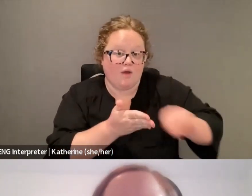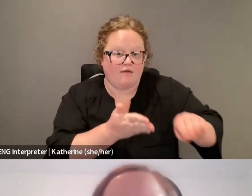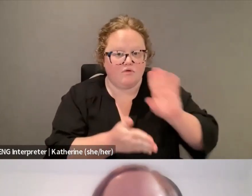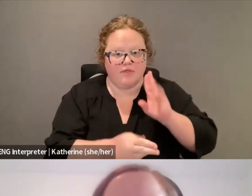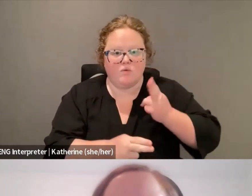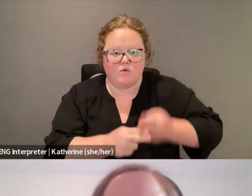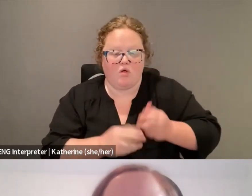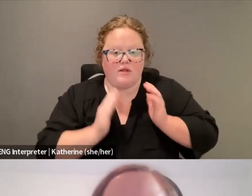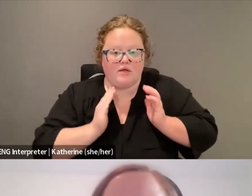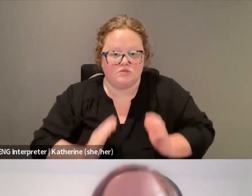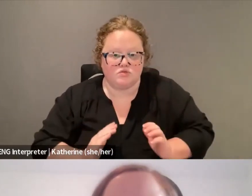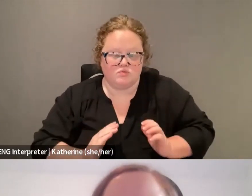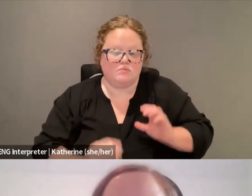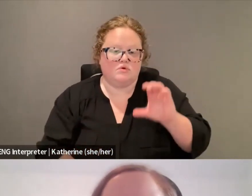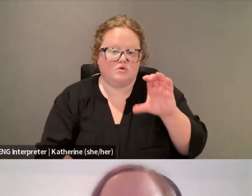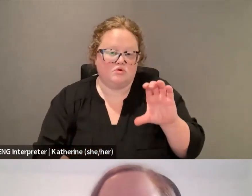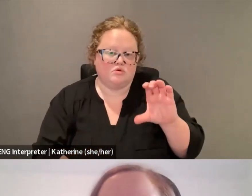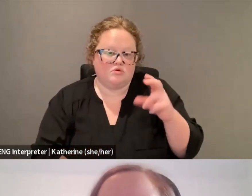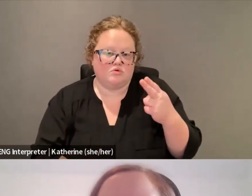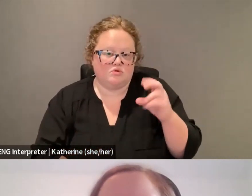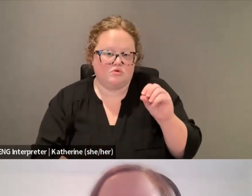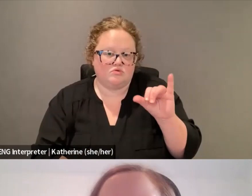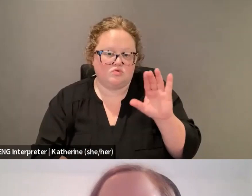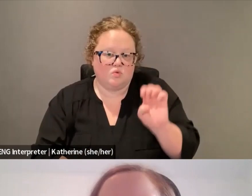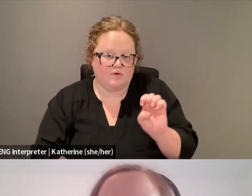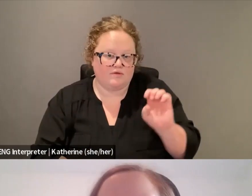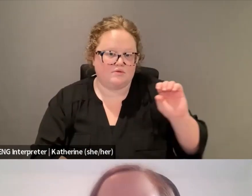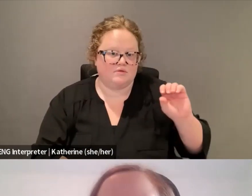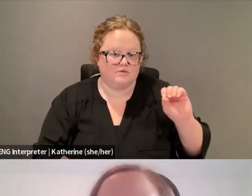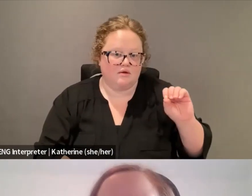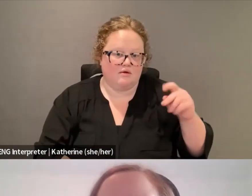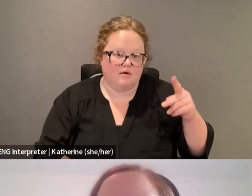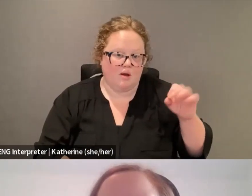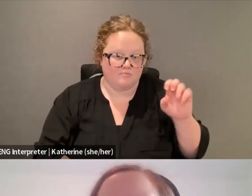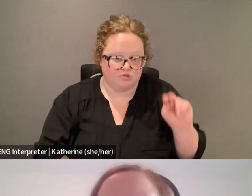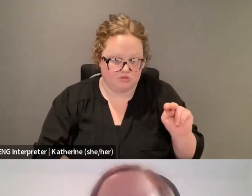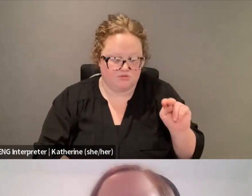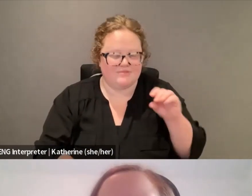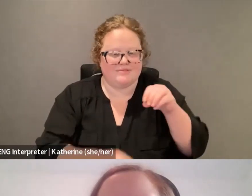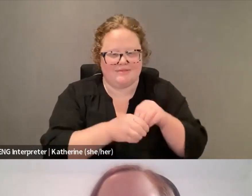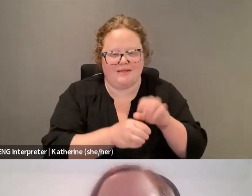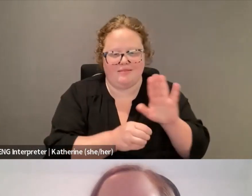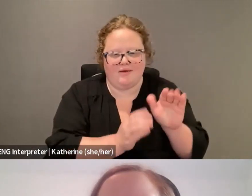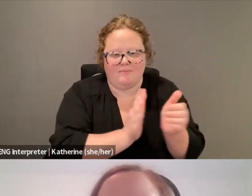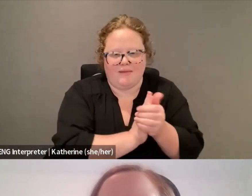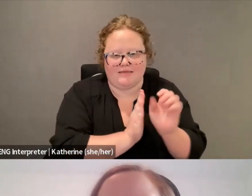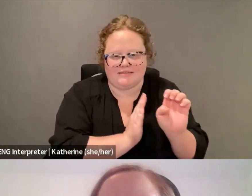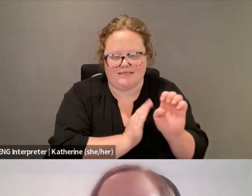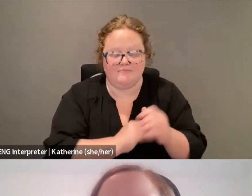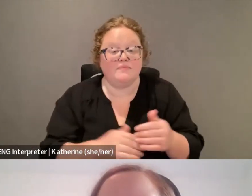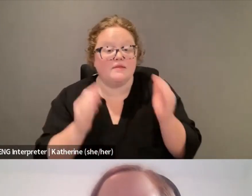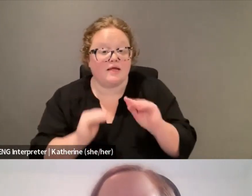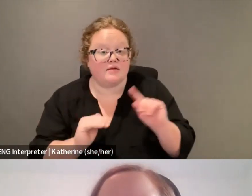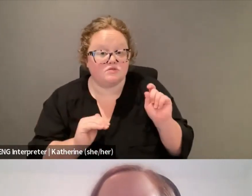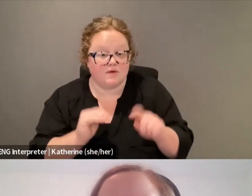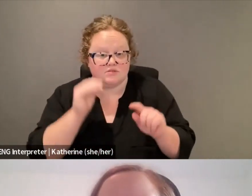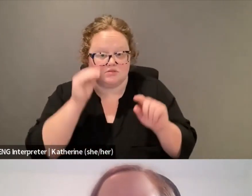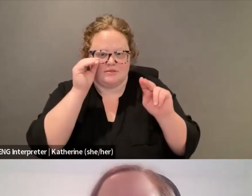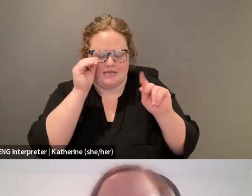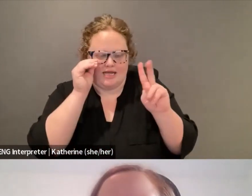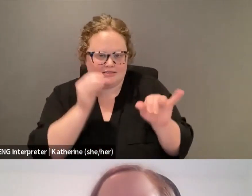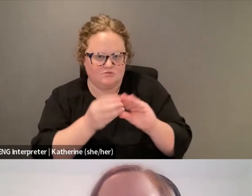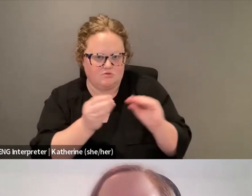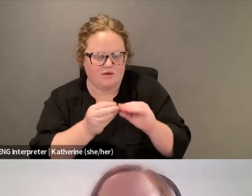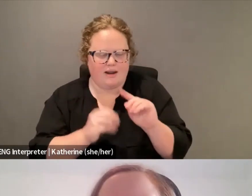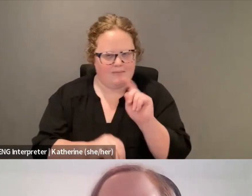choice option within their Appendix E. The next question is with regards to support brokerage, and Kate, I'm going to ask you because you've looked at